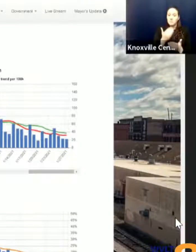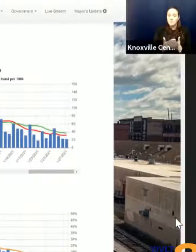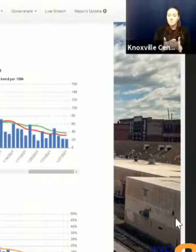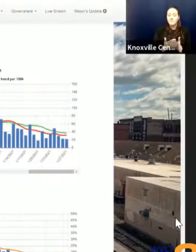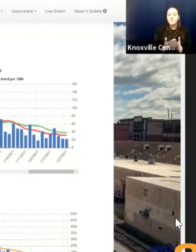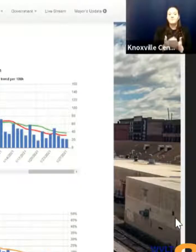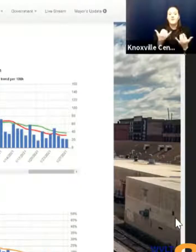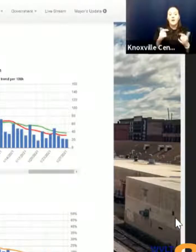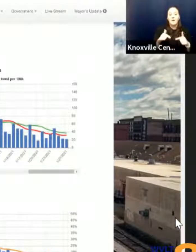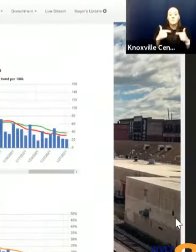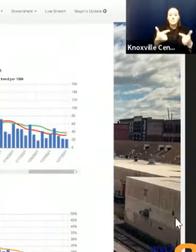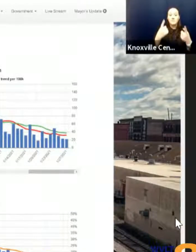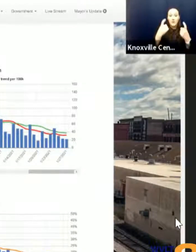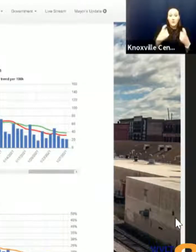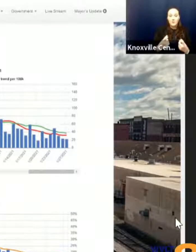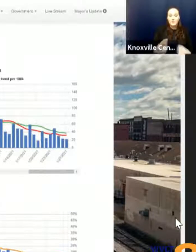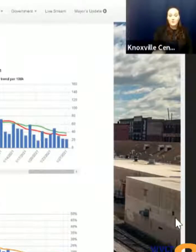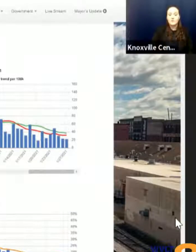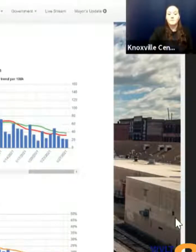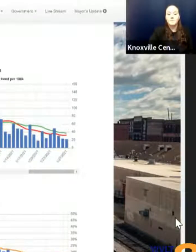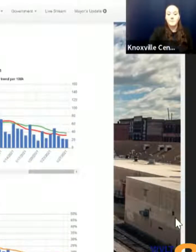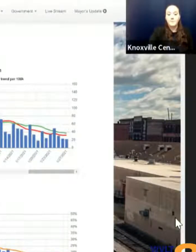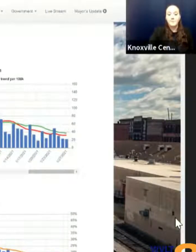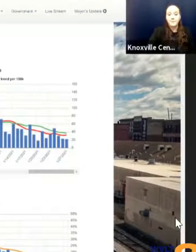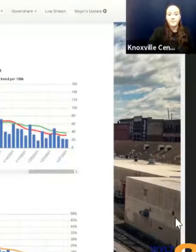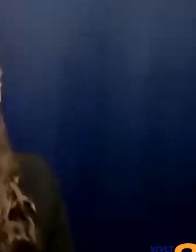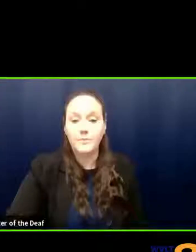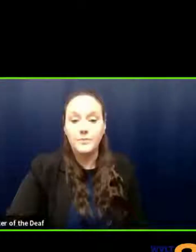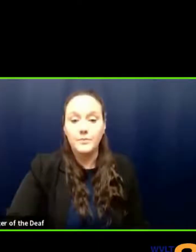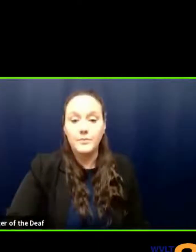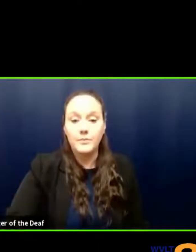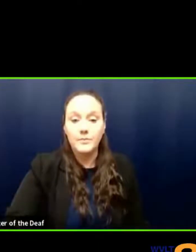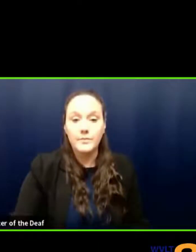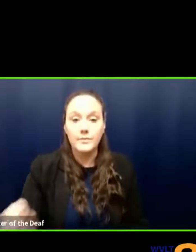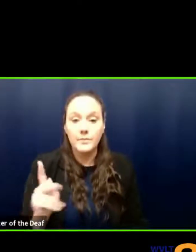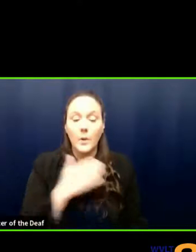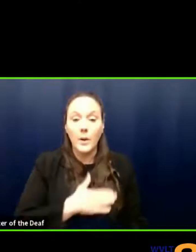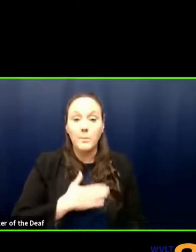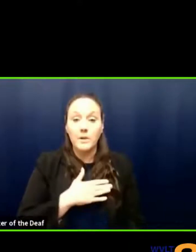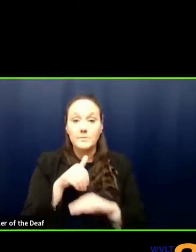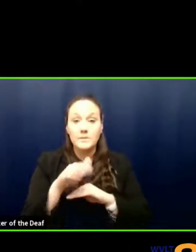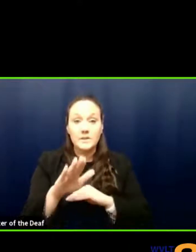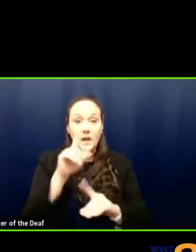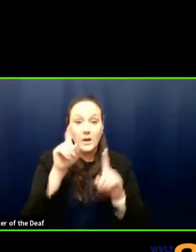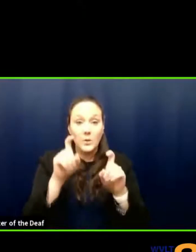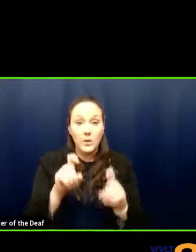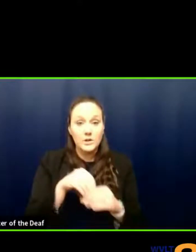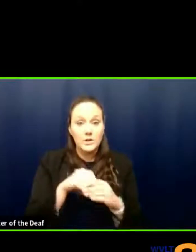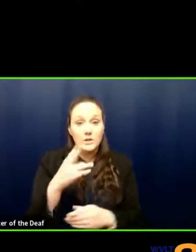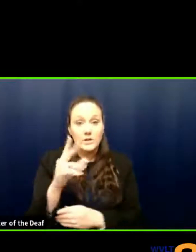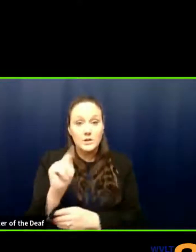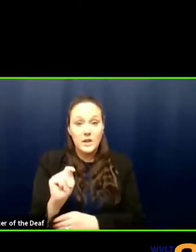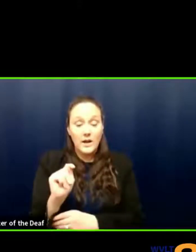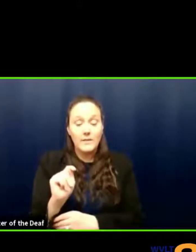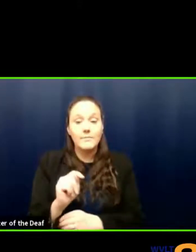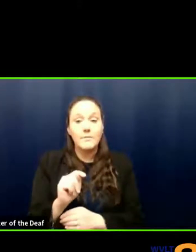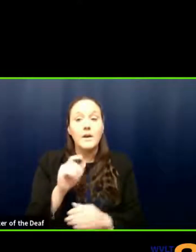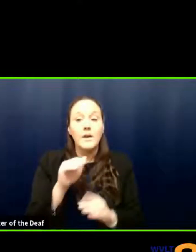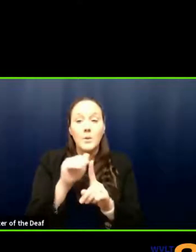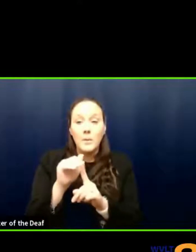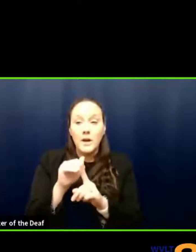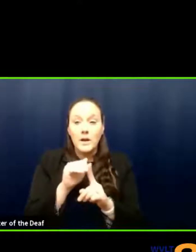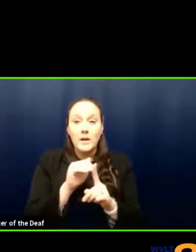open it up for questions. All right, please go ahead and submit your questions into the chat feature. And just as a reminder, because there might